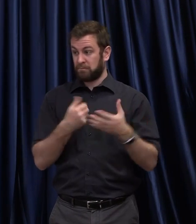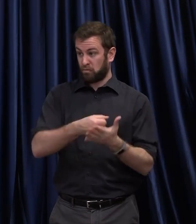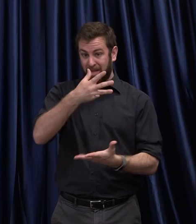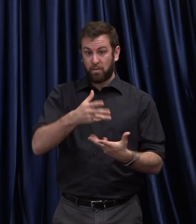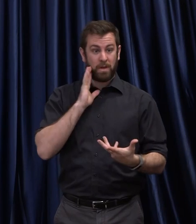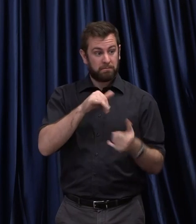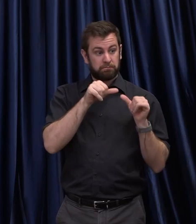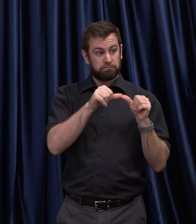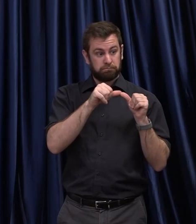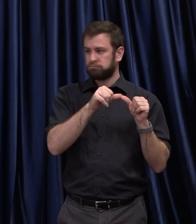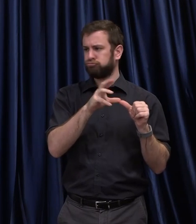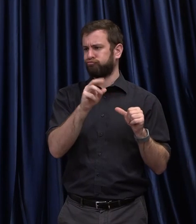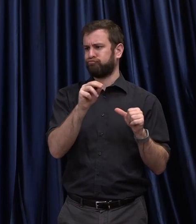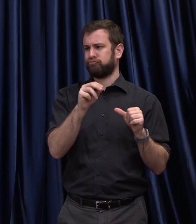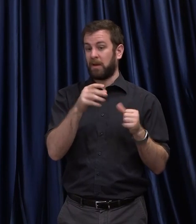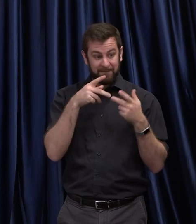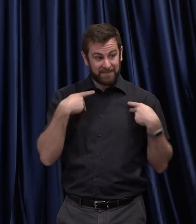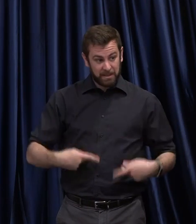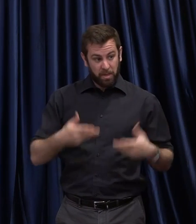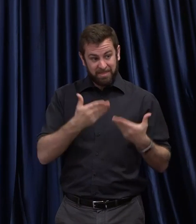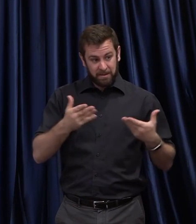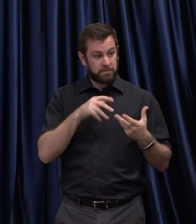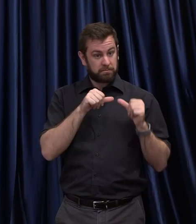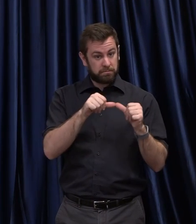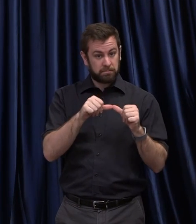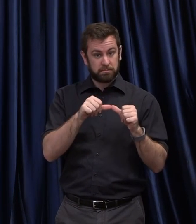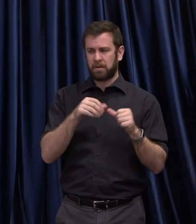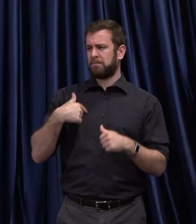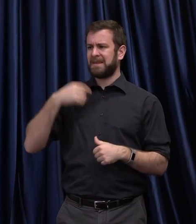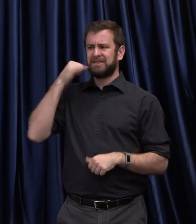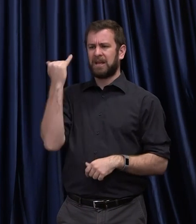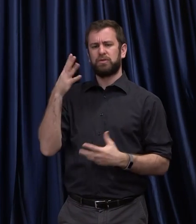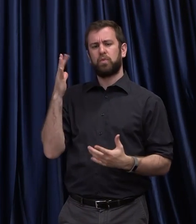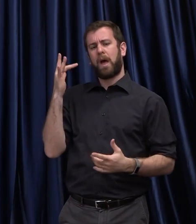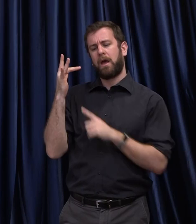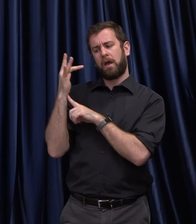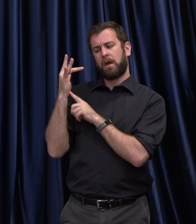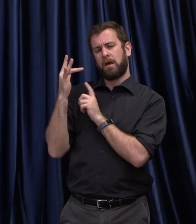stay. That physical thing is not going to stay. Then why am I jealous?